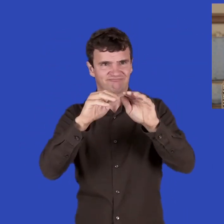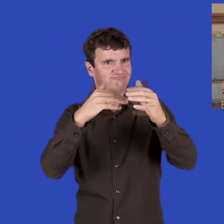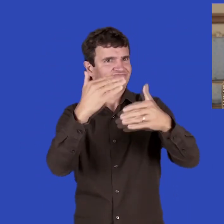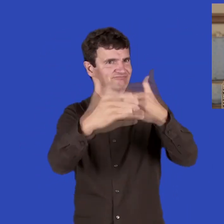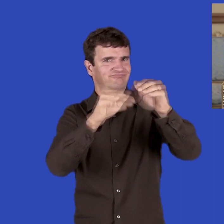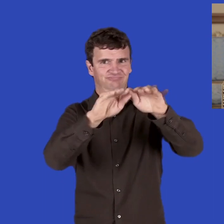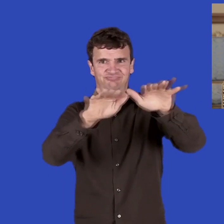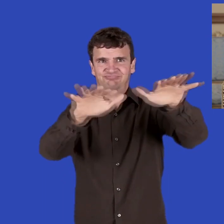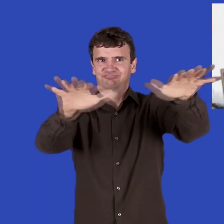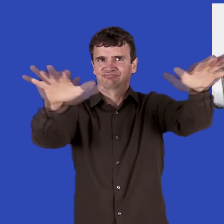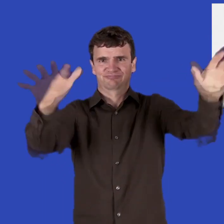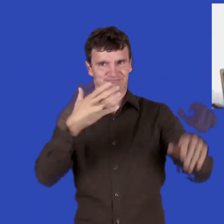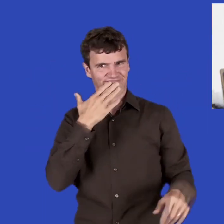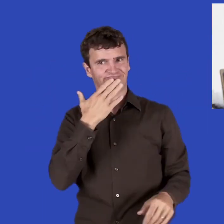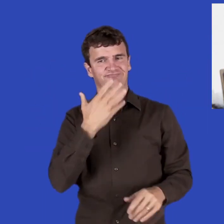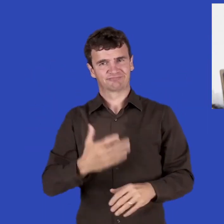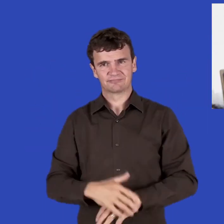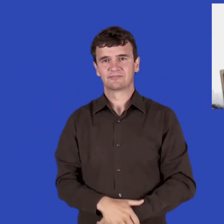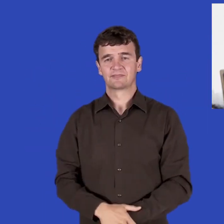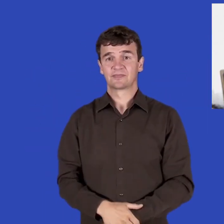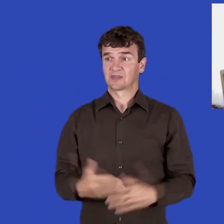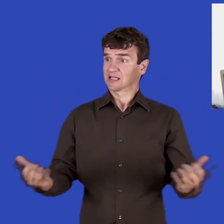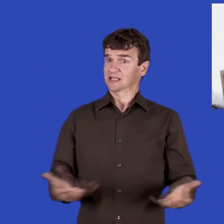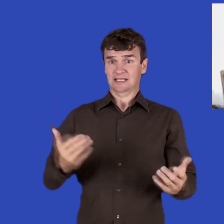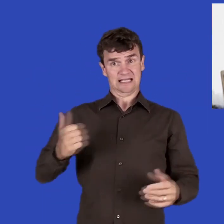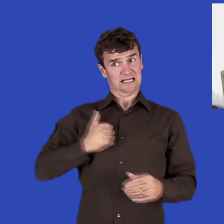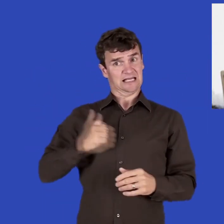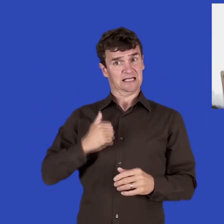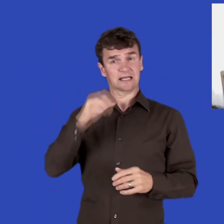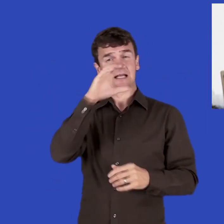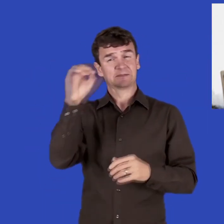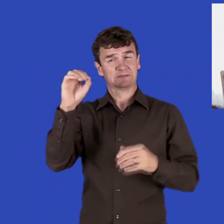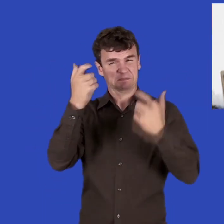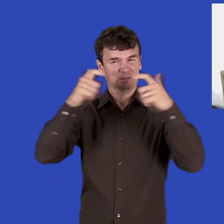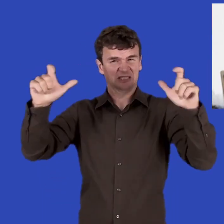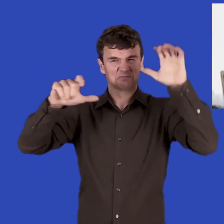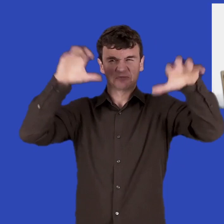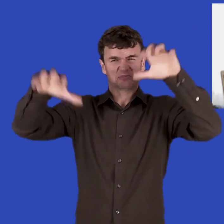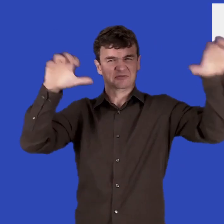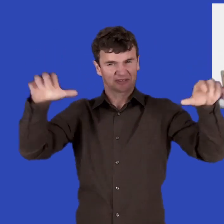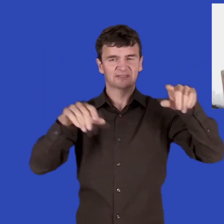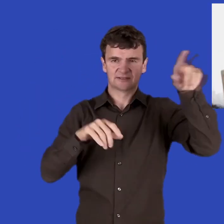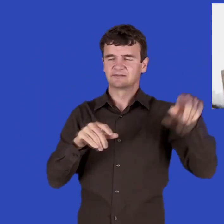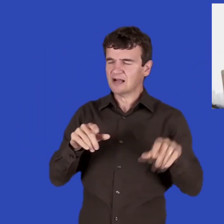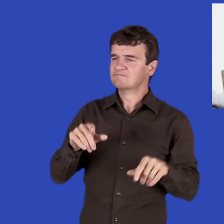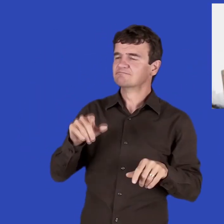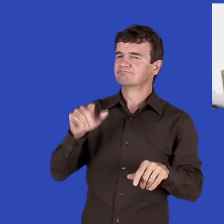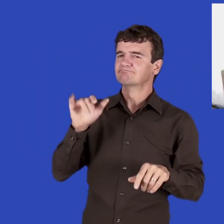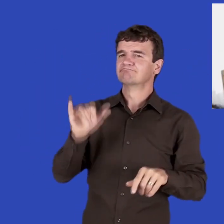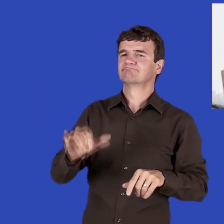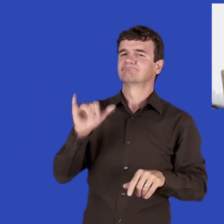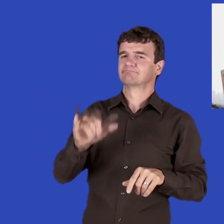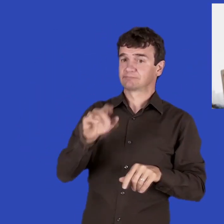of employment, those numbers are starting to change. Major corporations, big companies in this